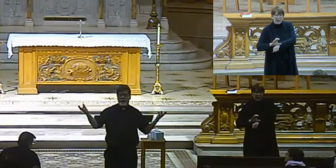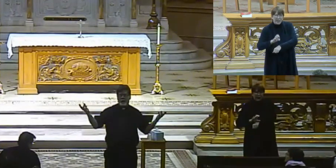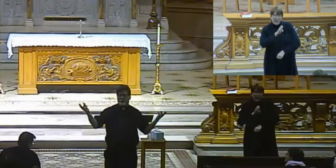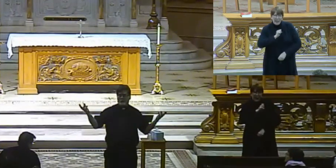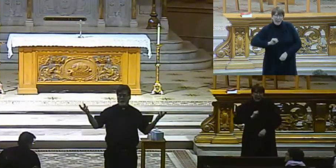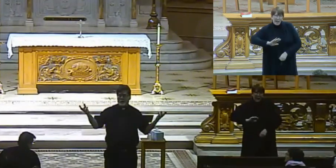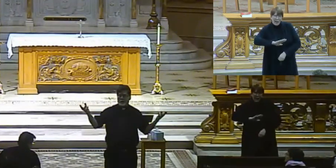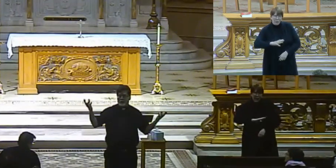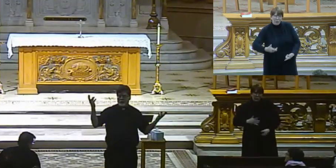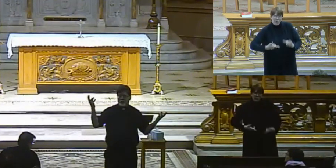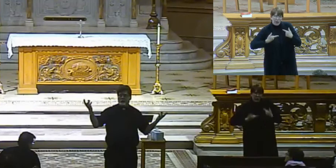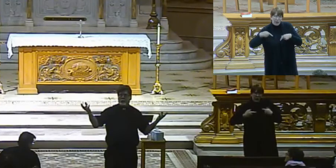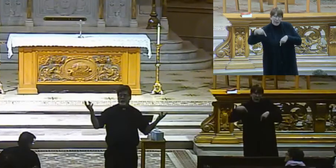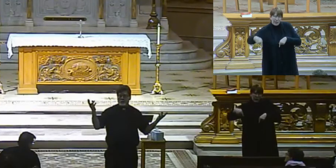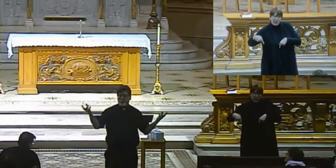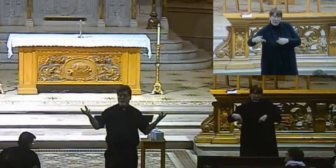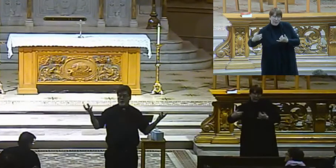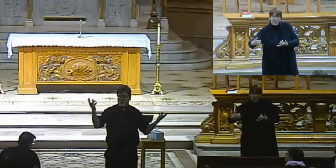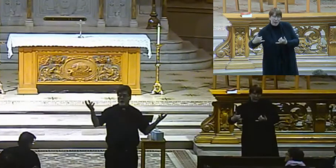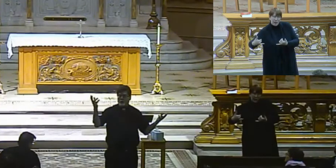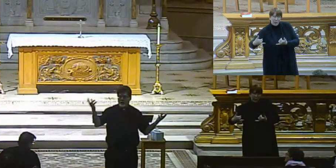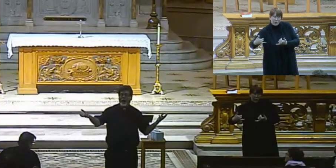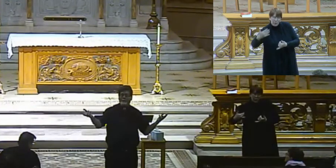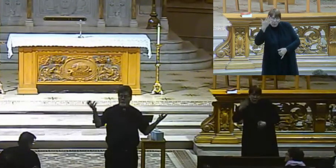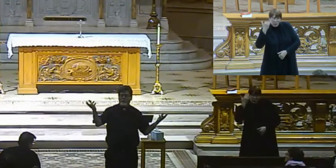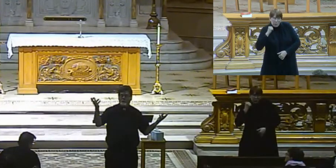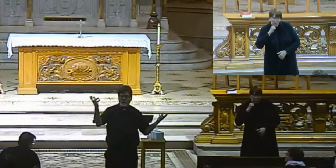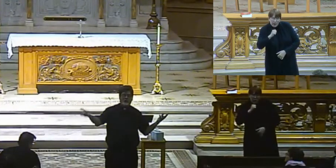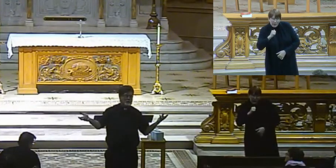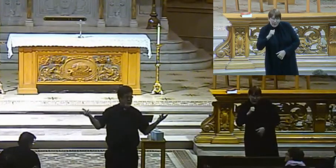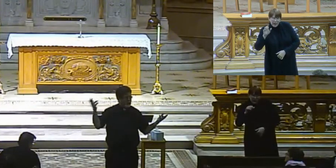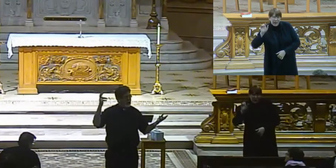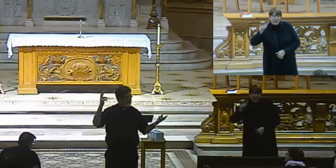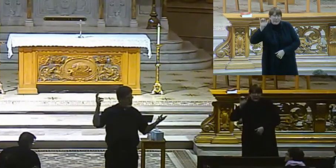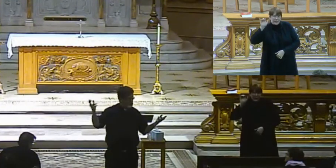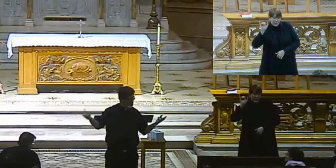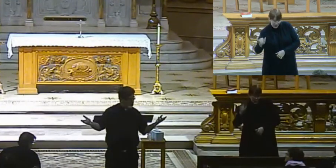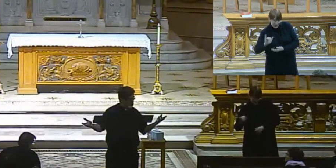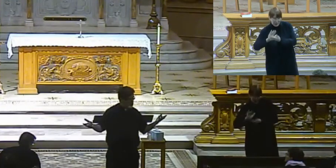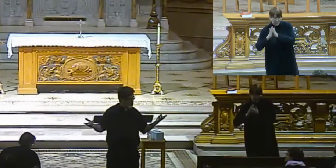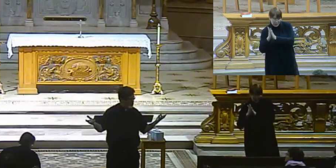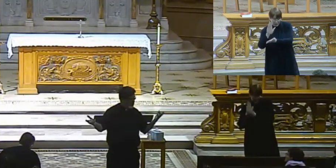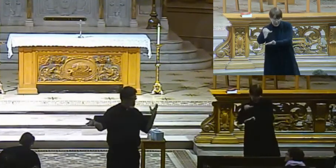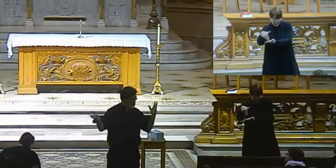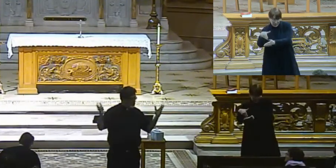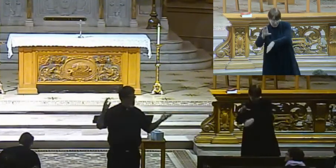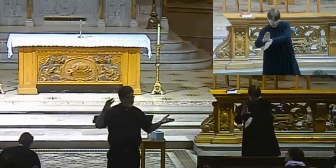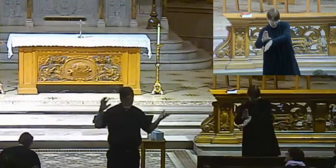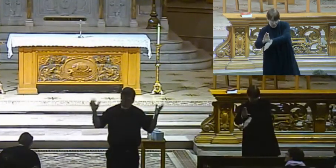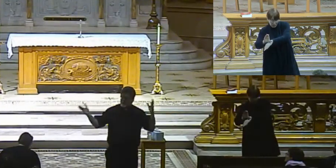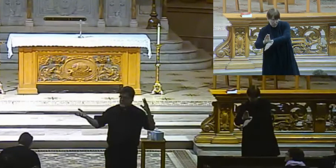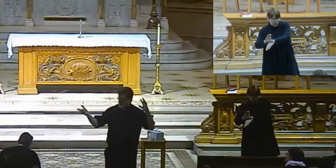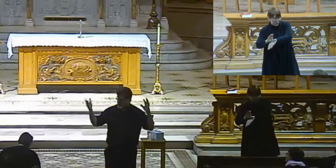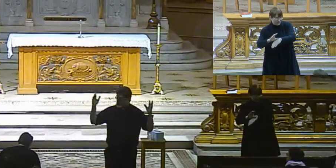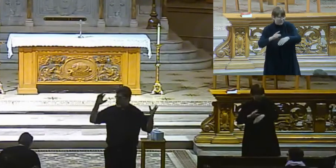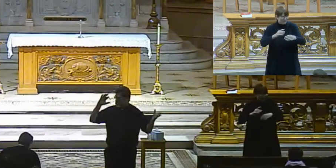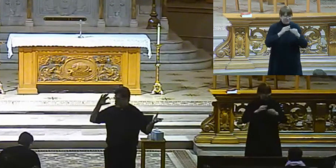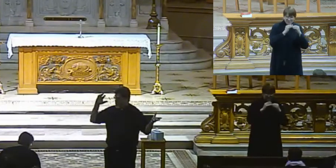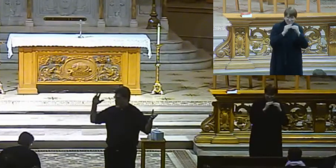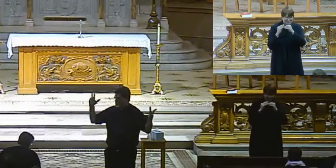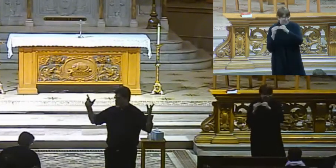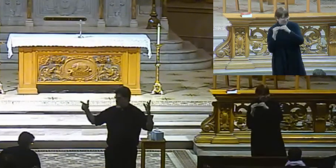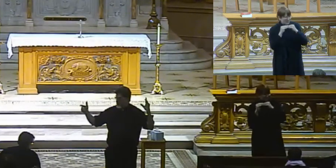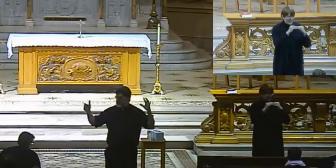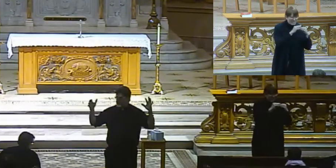is now in Constantinople. Shouldn't that be the center of the church? And there was a lot of political